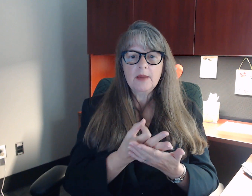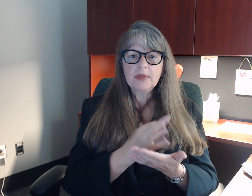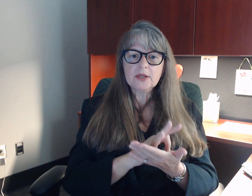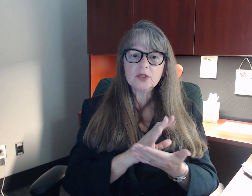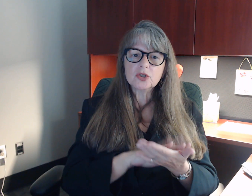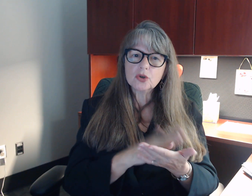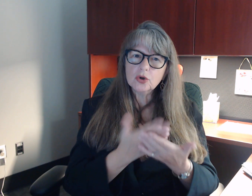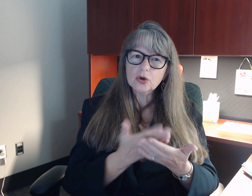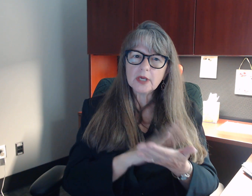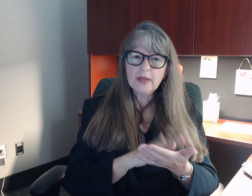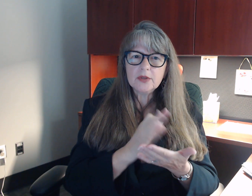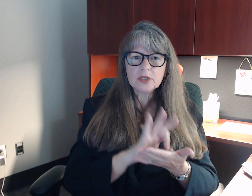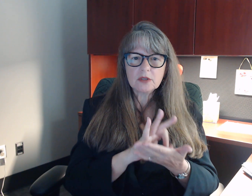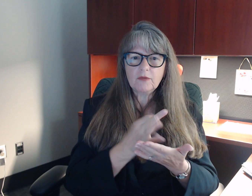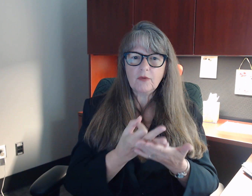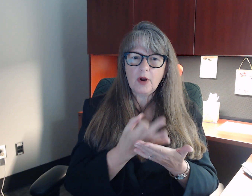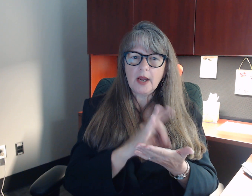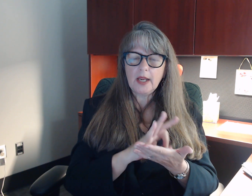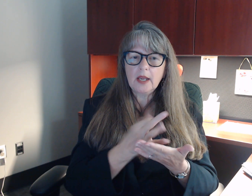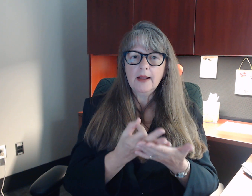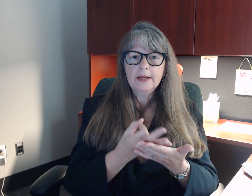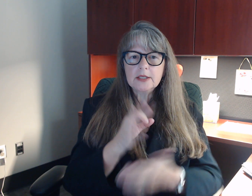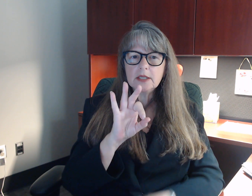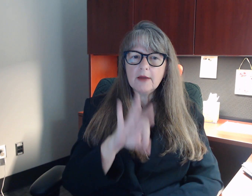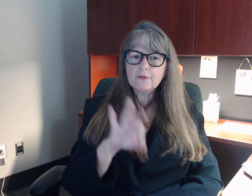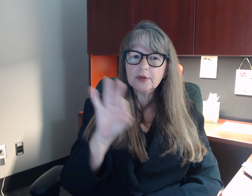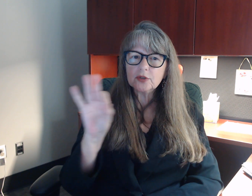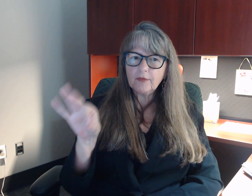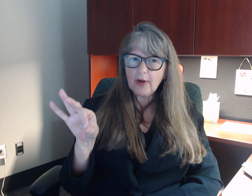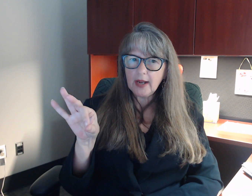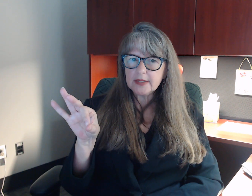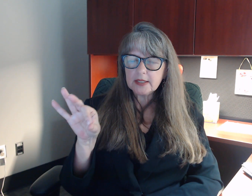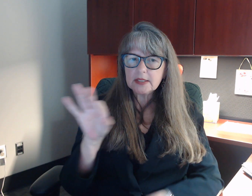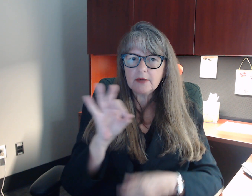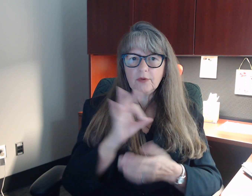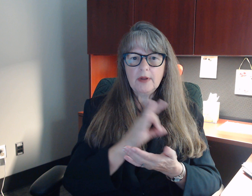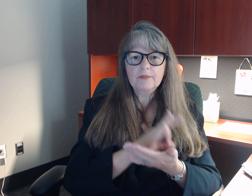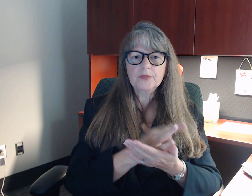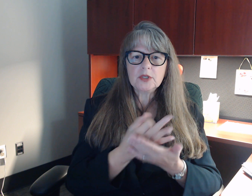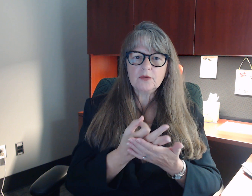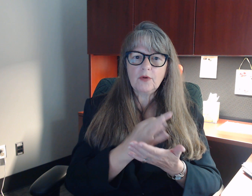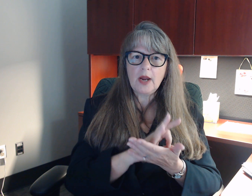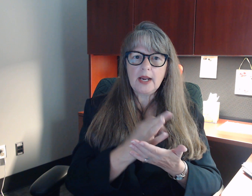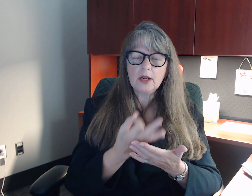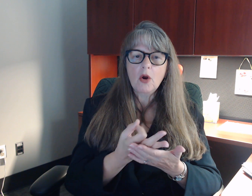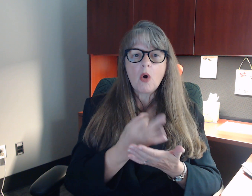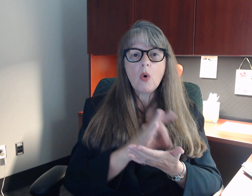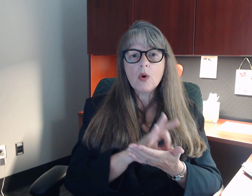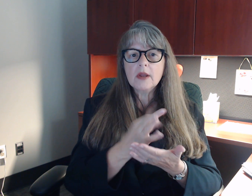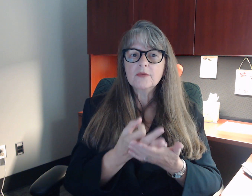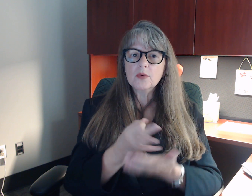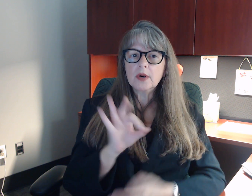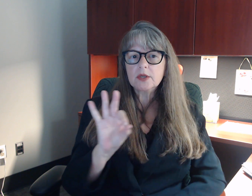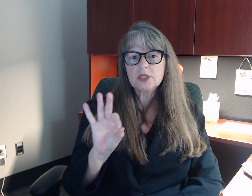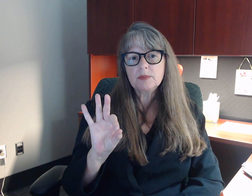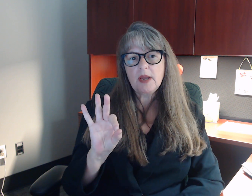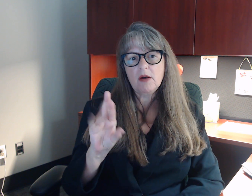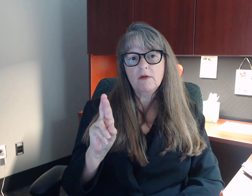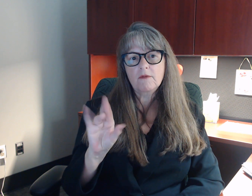because this is cook and this is fried. It's not French fries, that's different. It's fried. Or if you want to spell